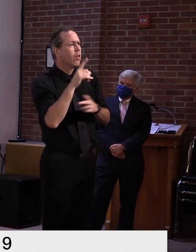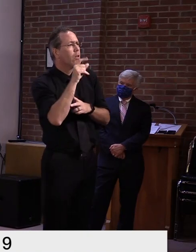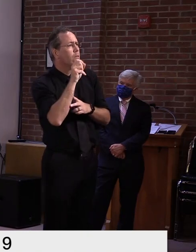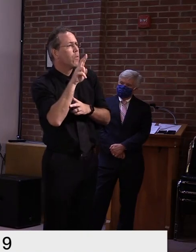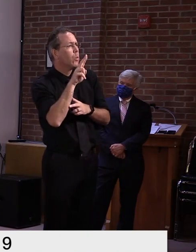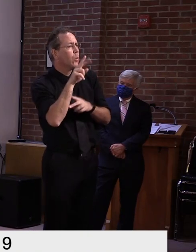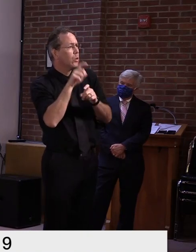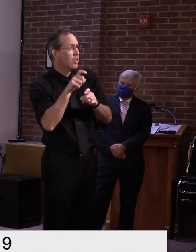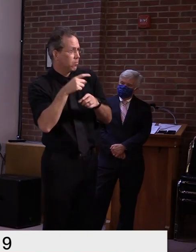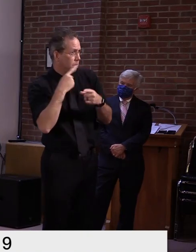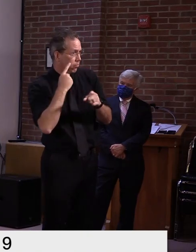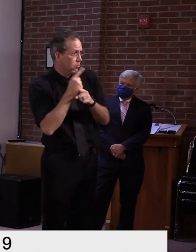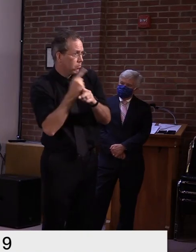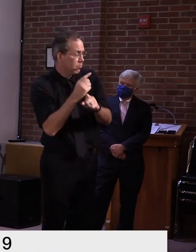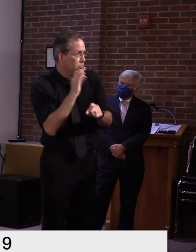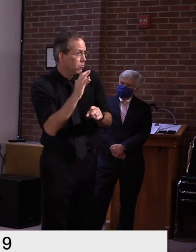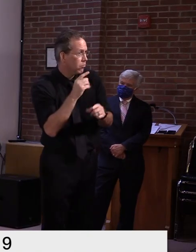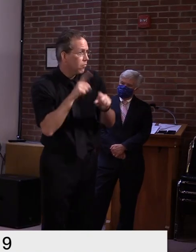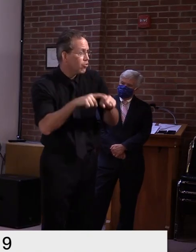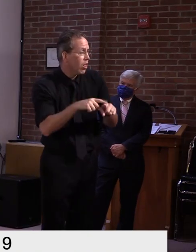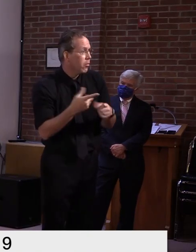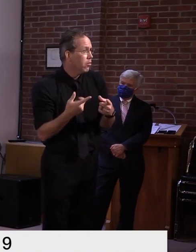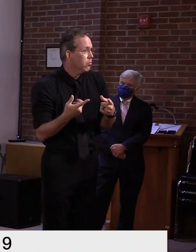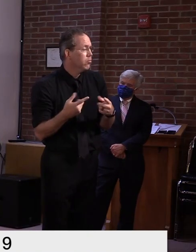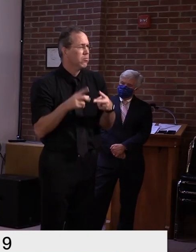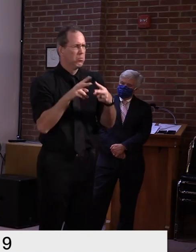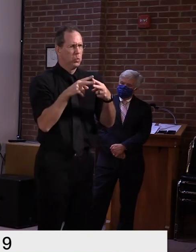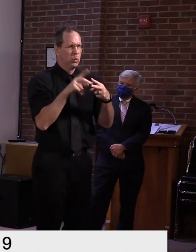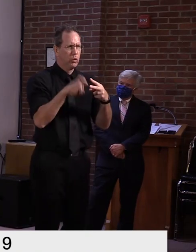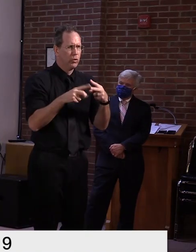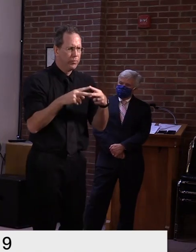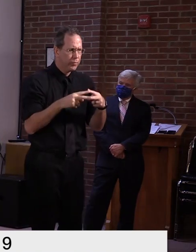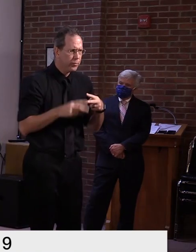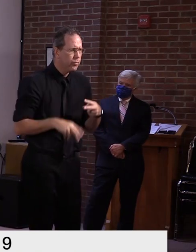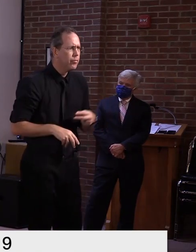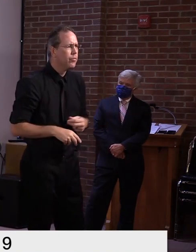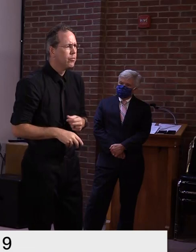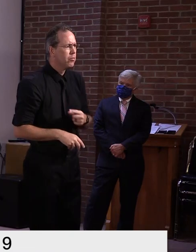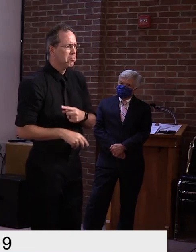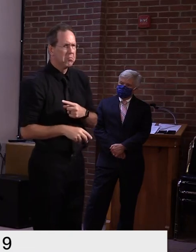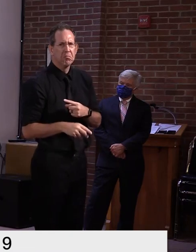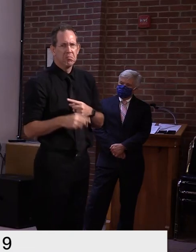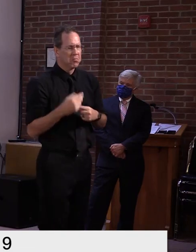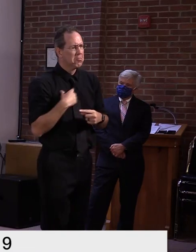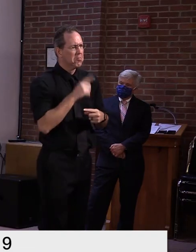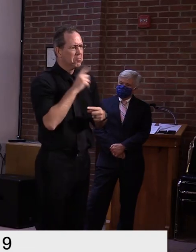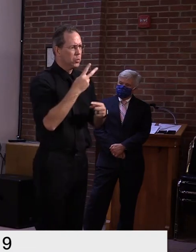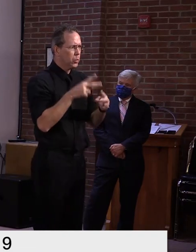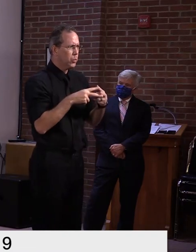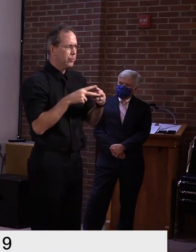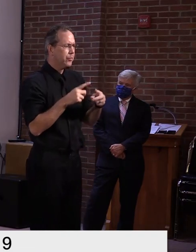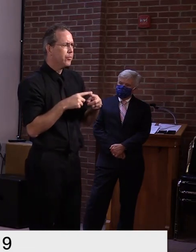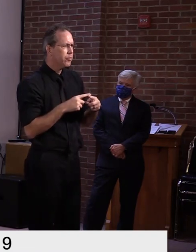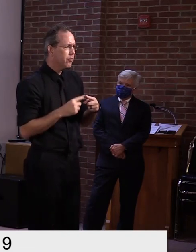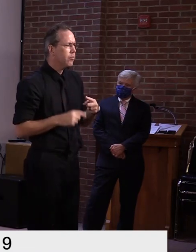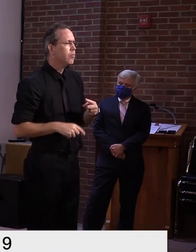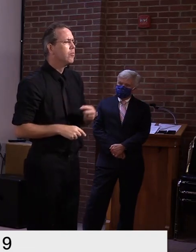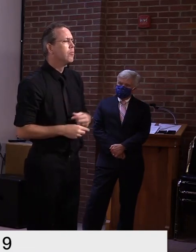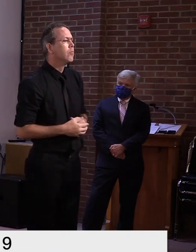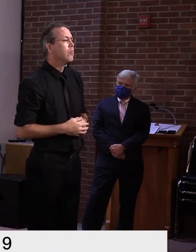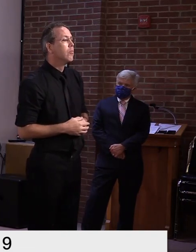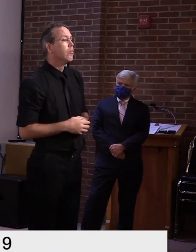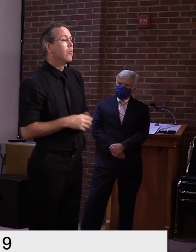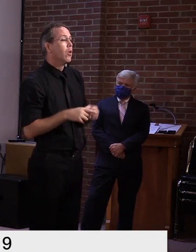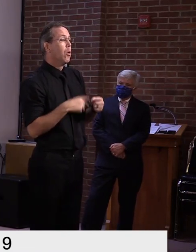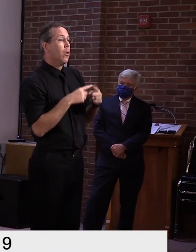in and had their own plan as to how to open up the economy. We decided that what we were doing was working. We